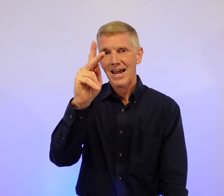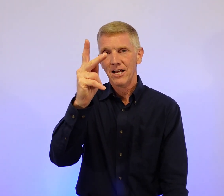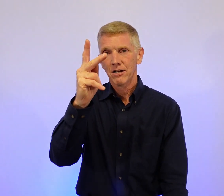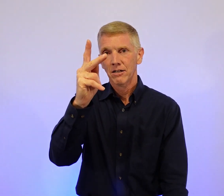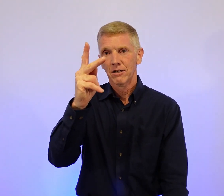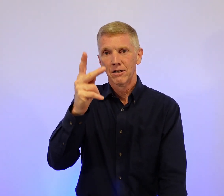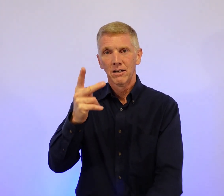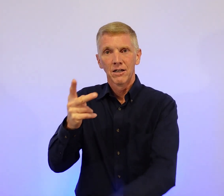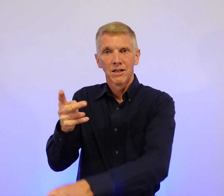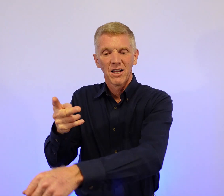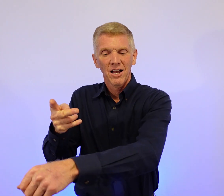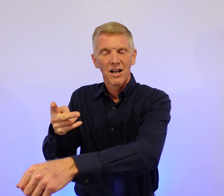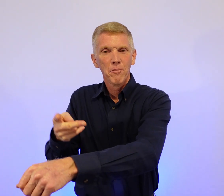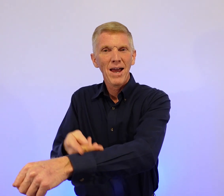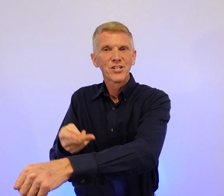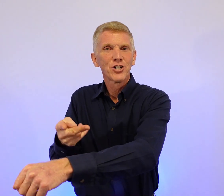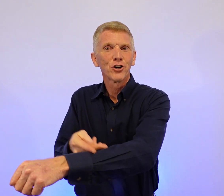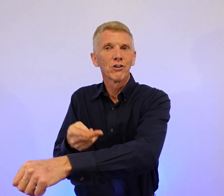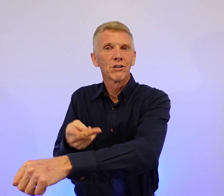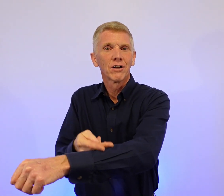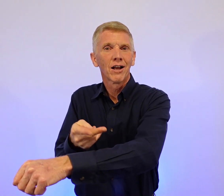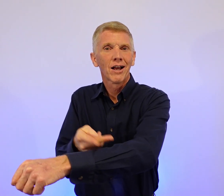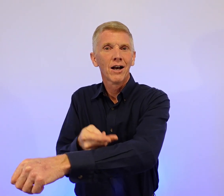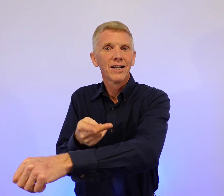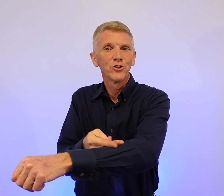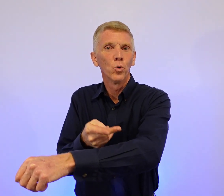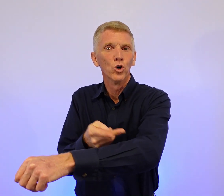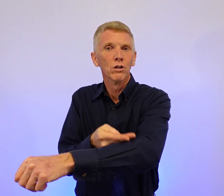hand. Imagine you're cutting the wool